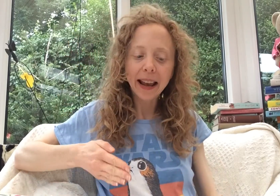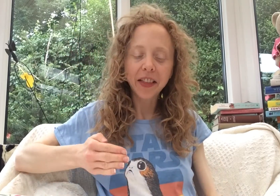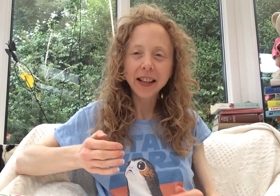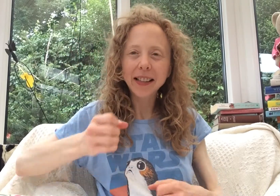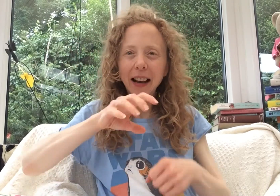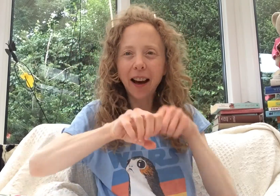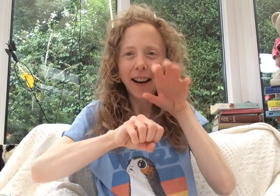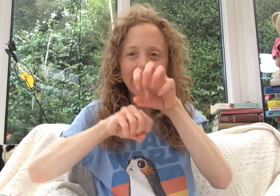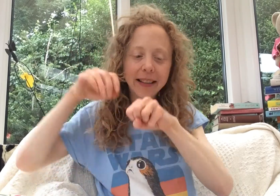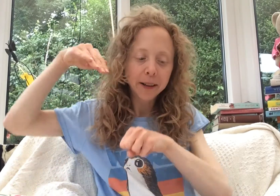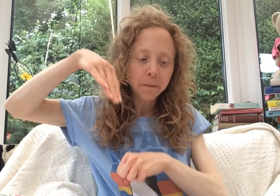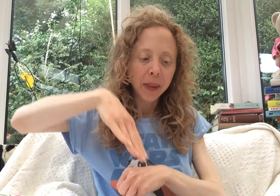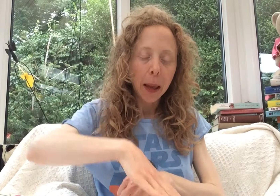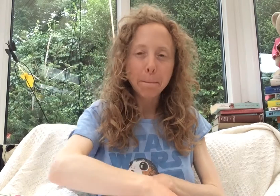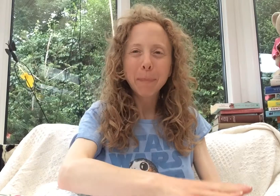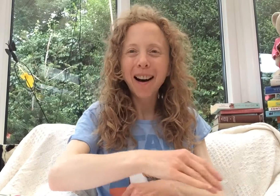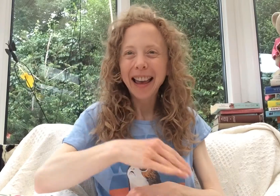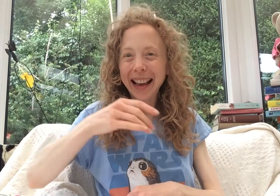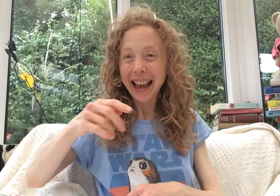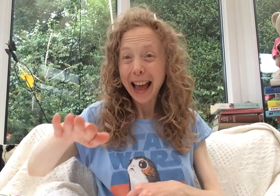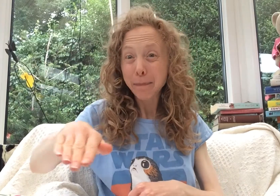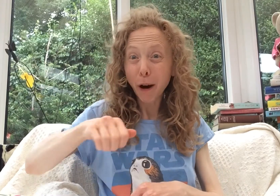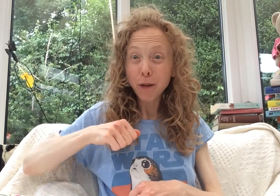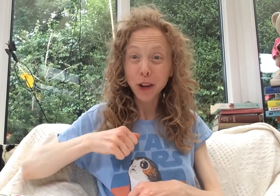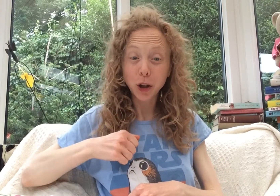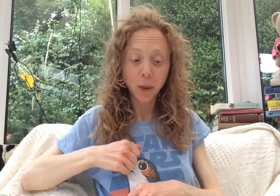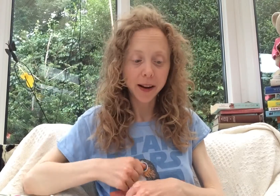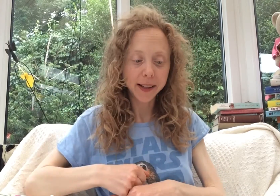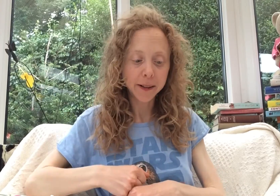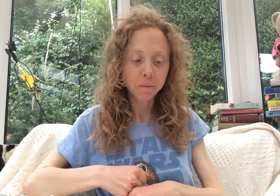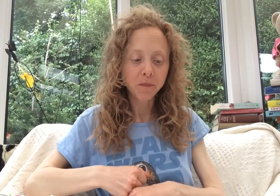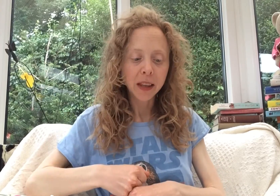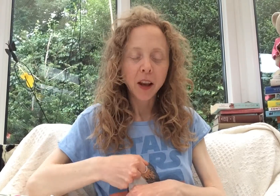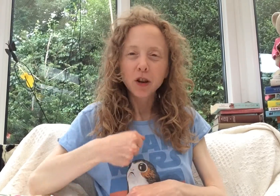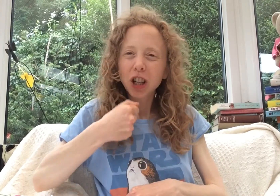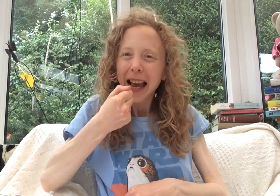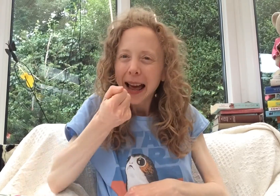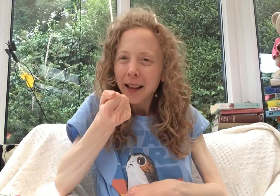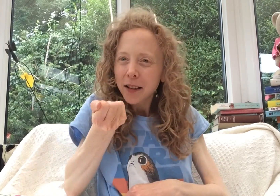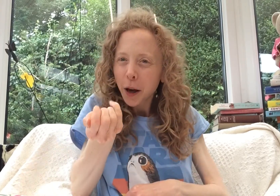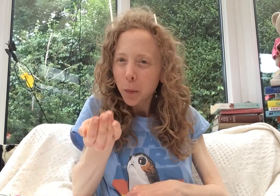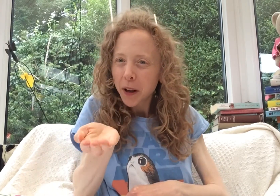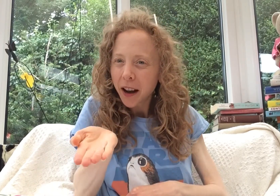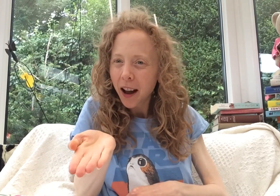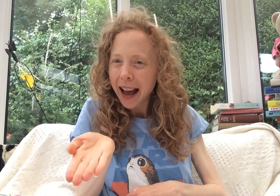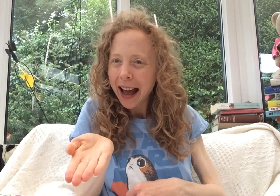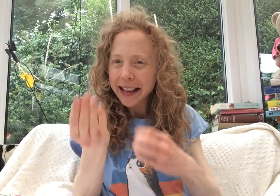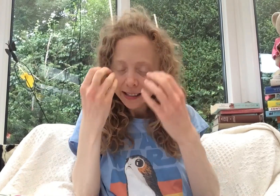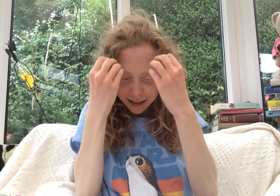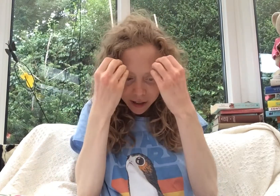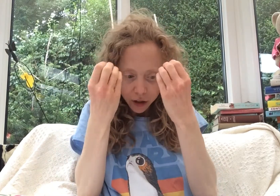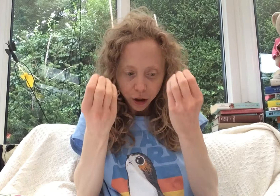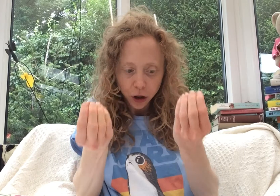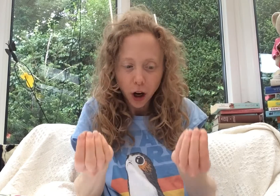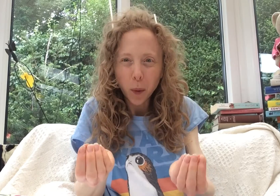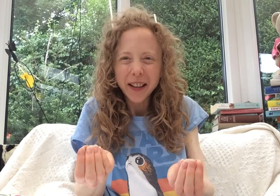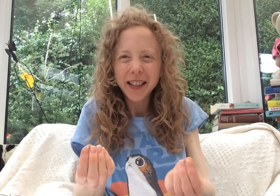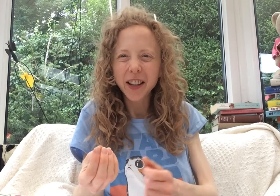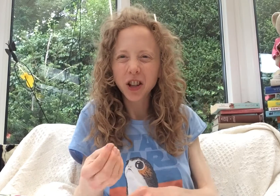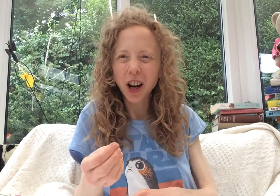the slide, Maya came over to us. She held open her hand to show us the